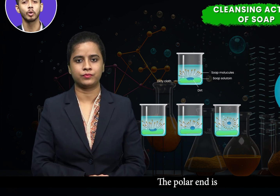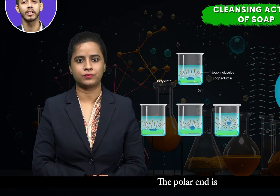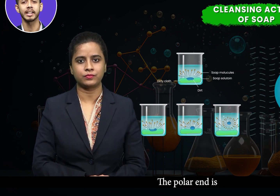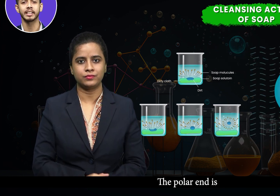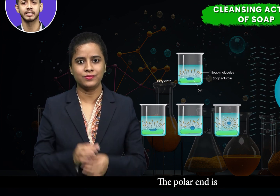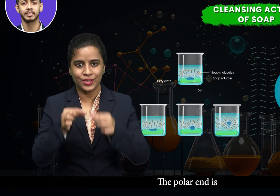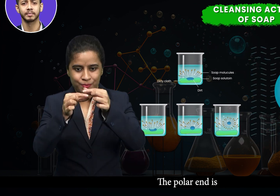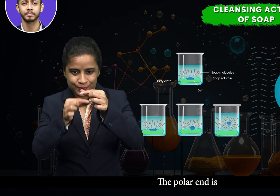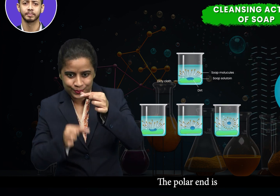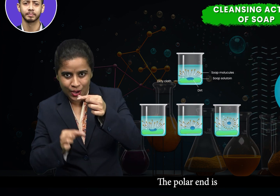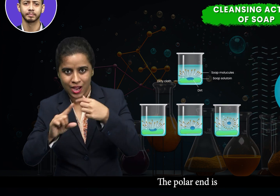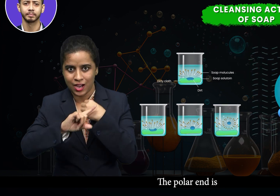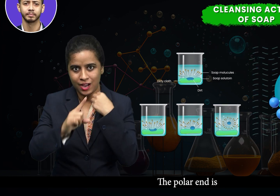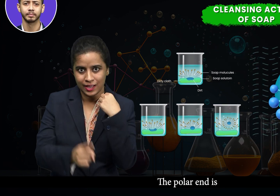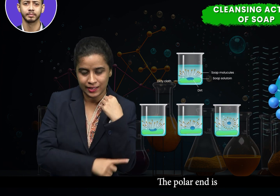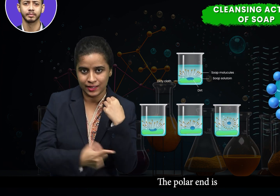The polar end is